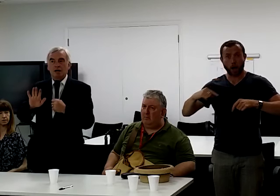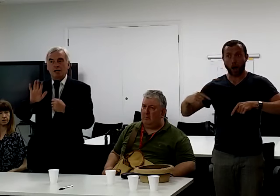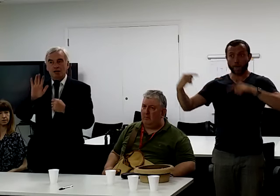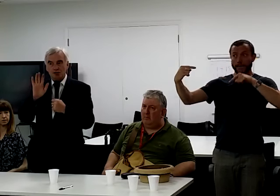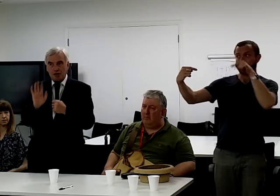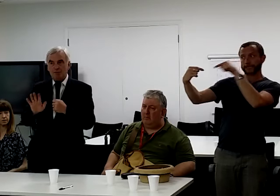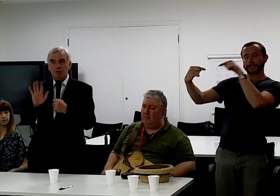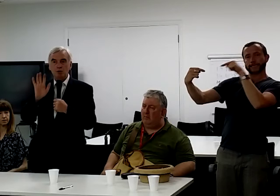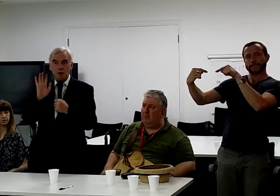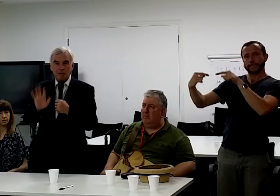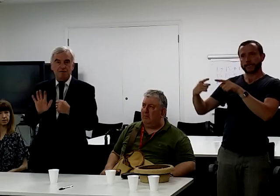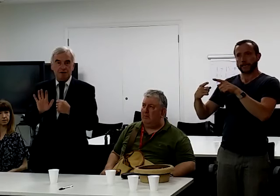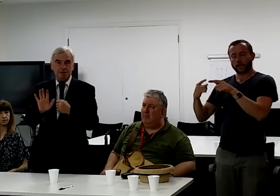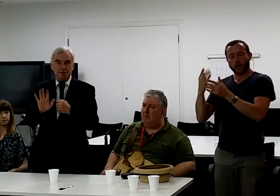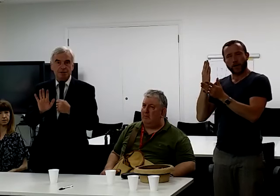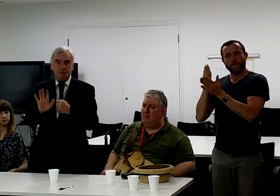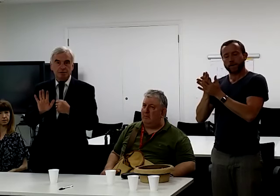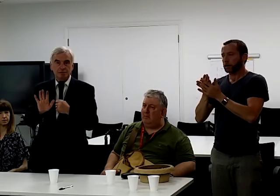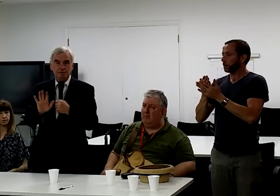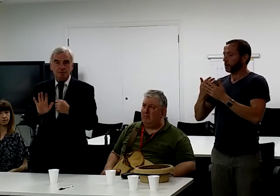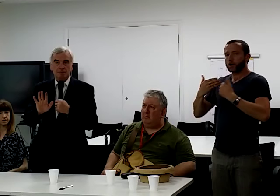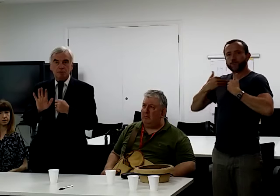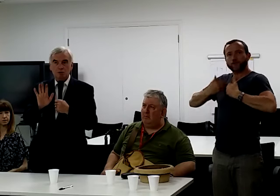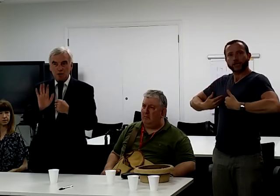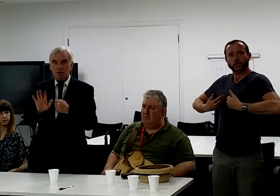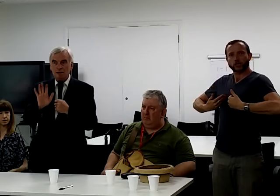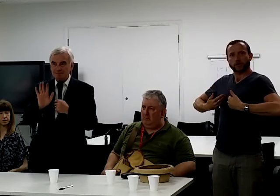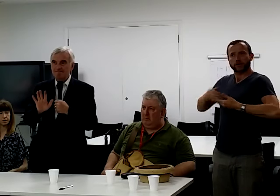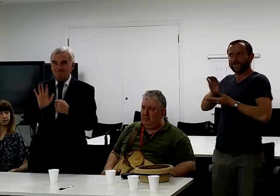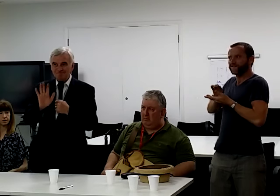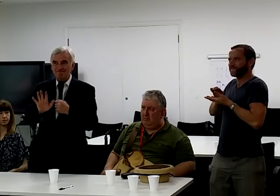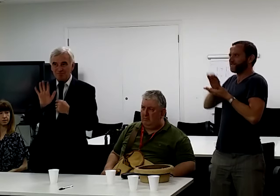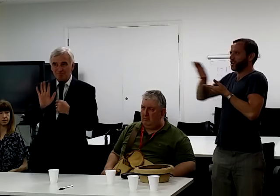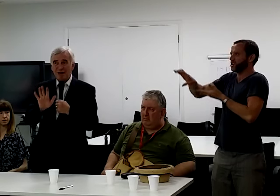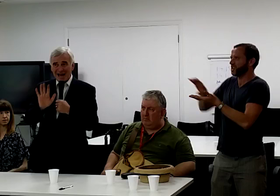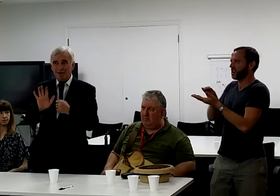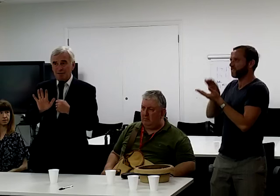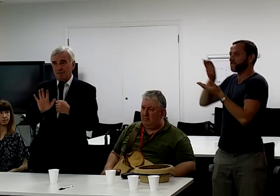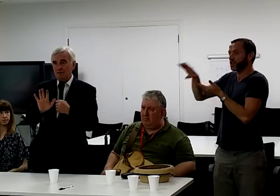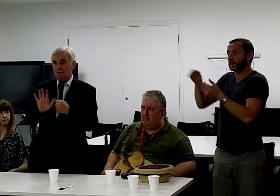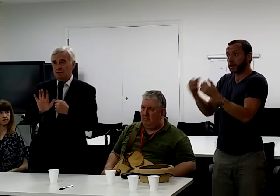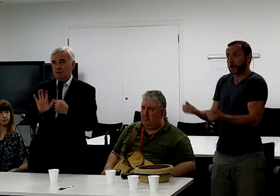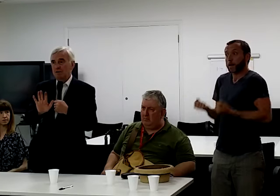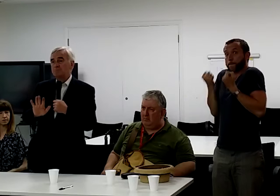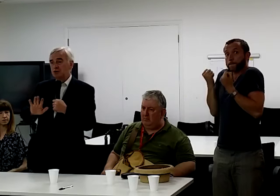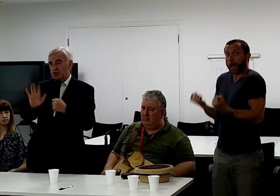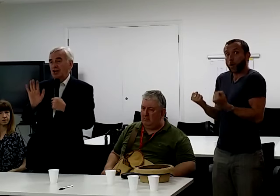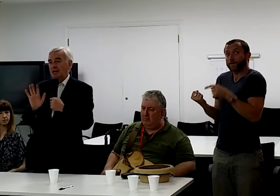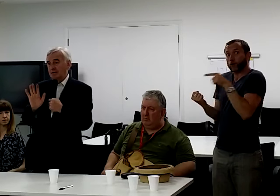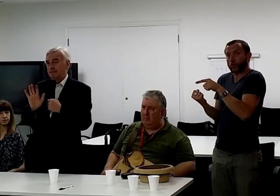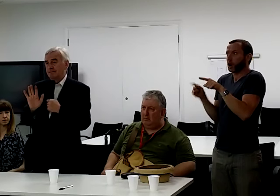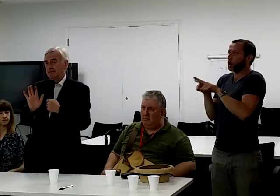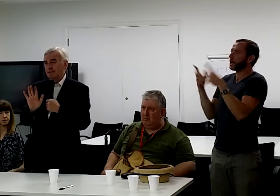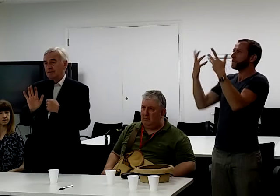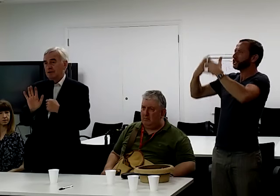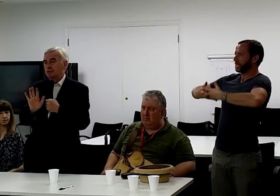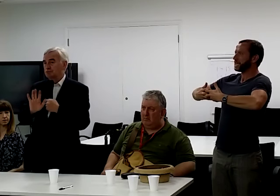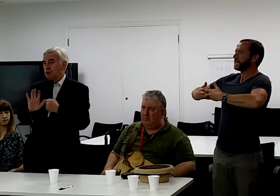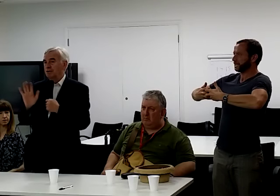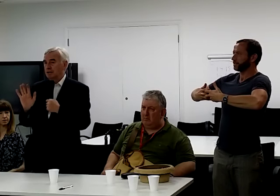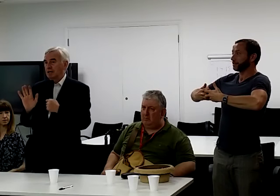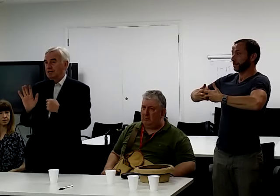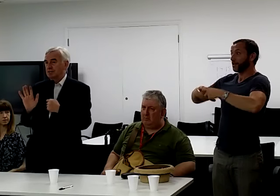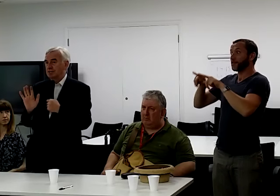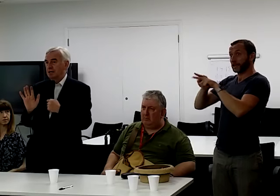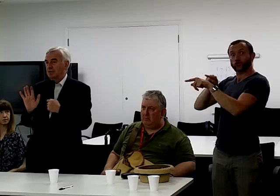against an incredibly well-funded, quite powerful machine